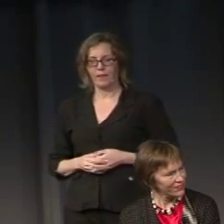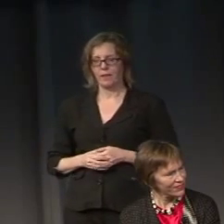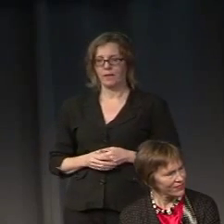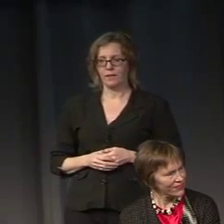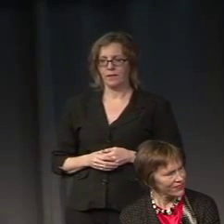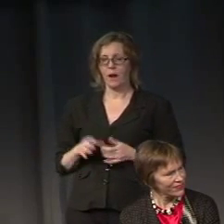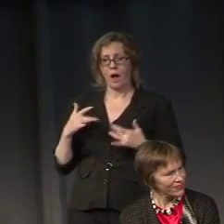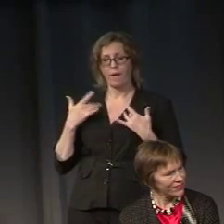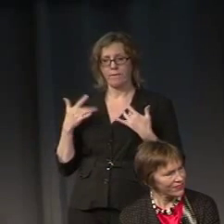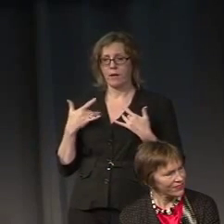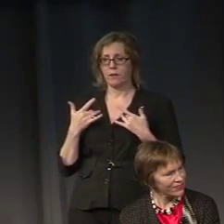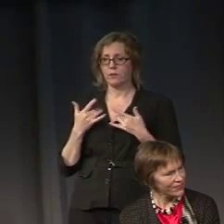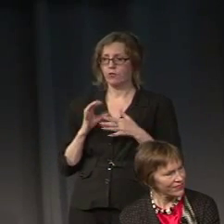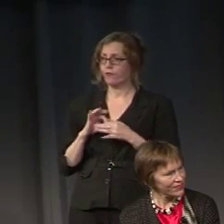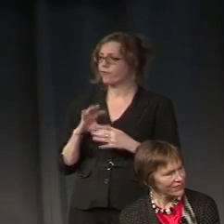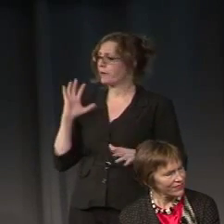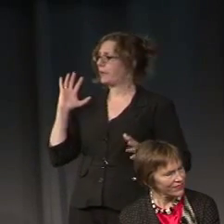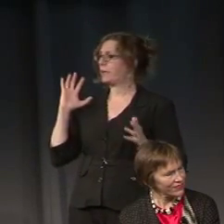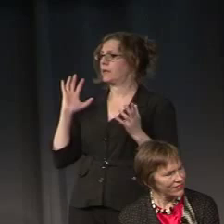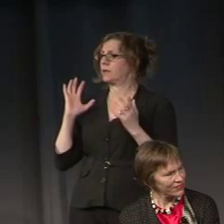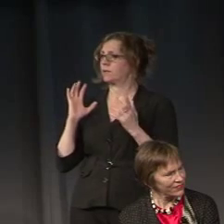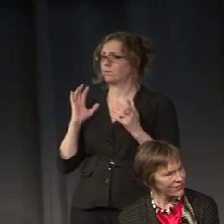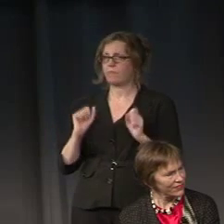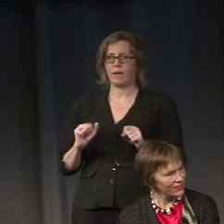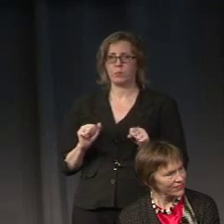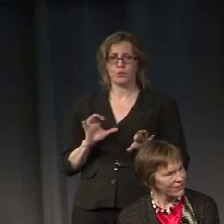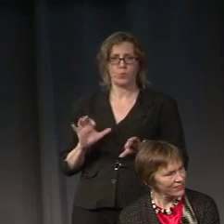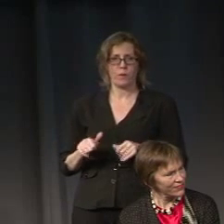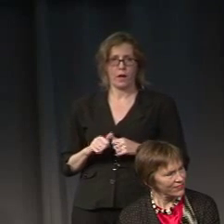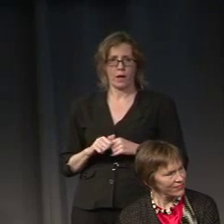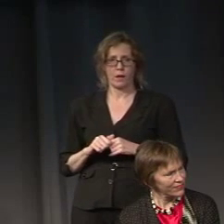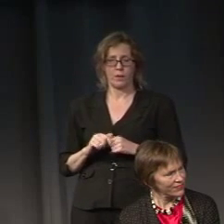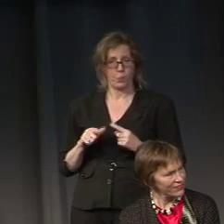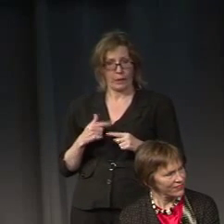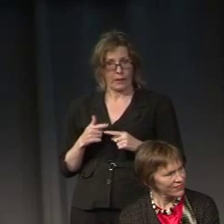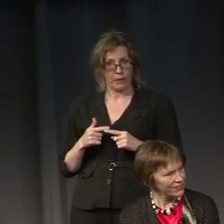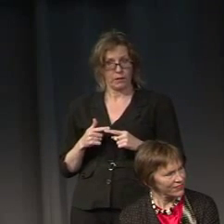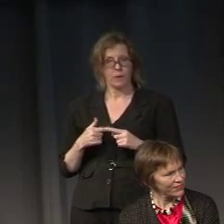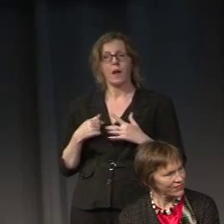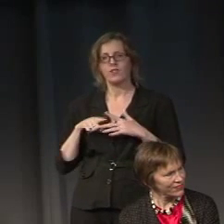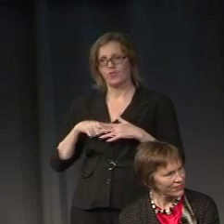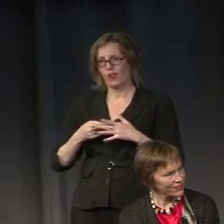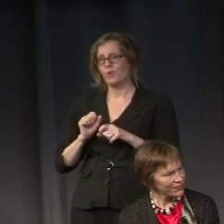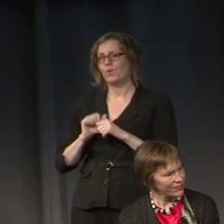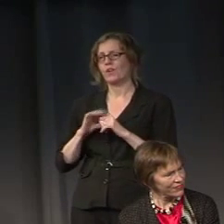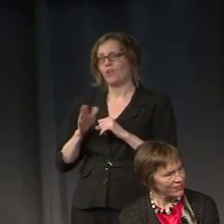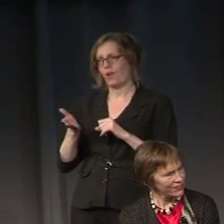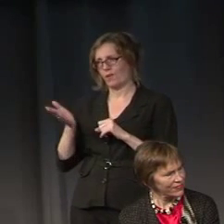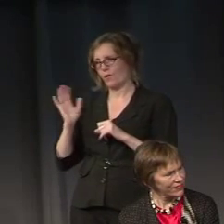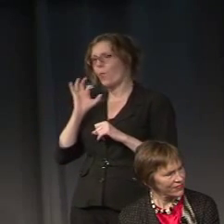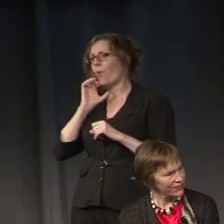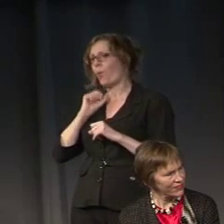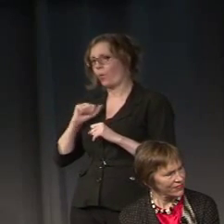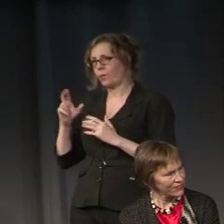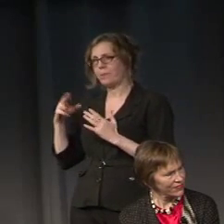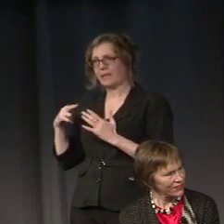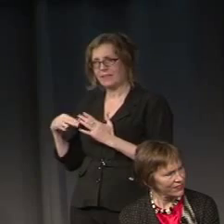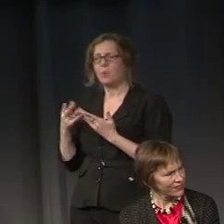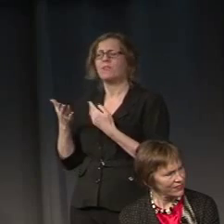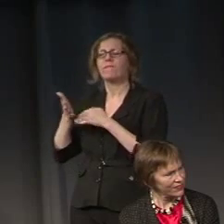freed in being able to do that when I started to work on those fold paintings and just